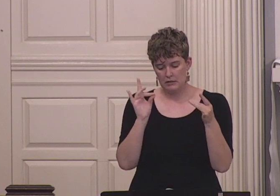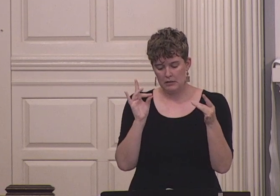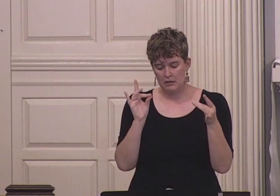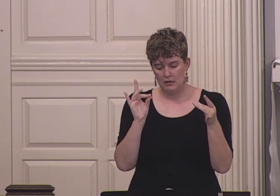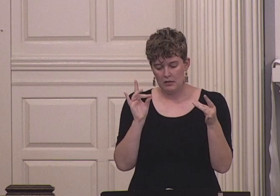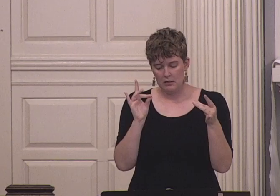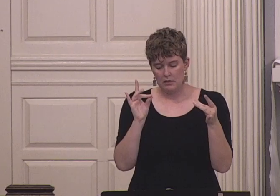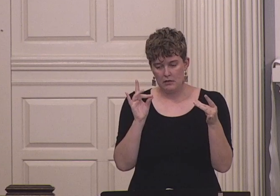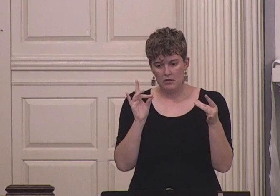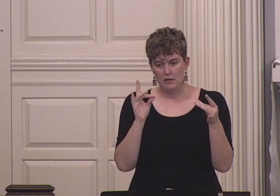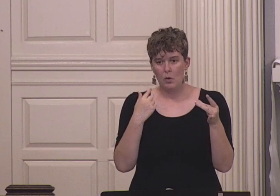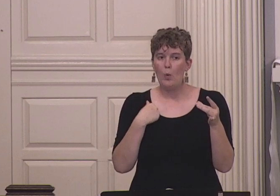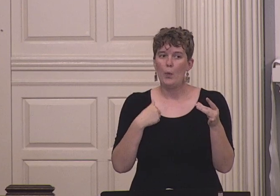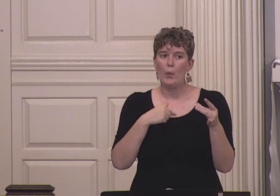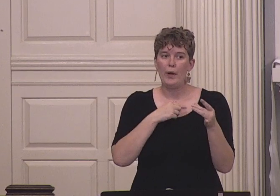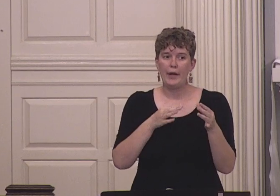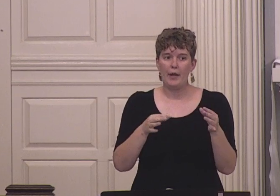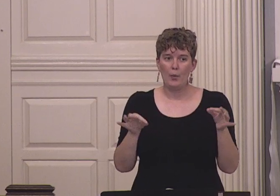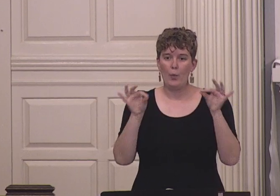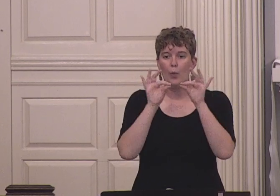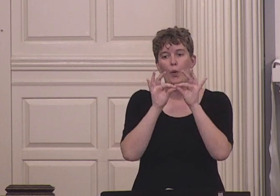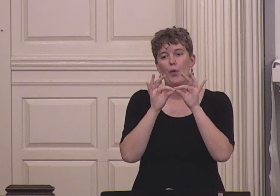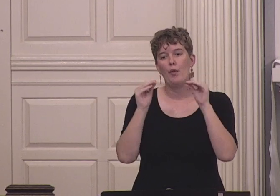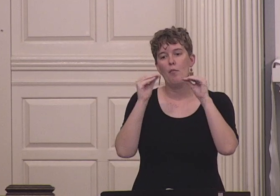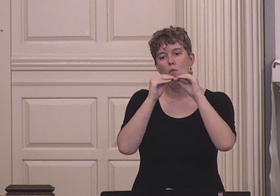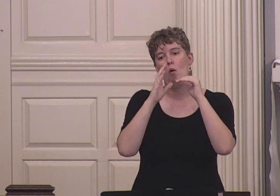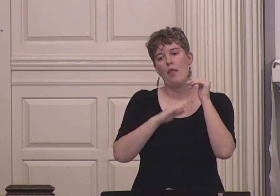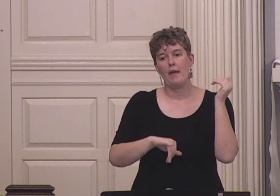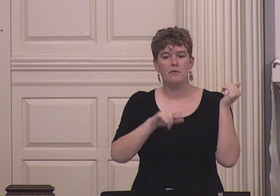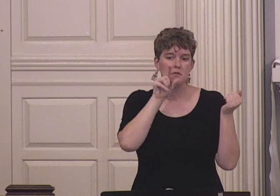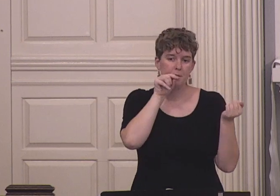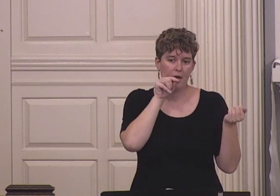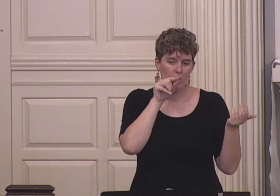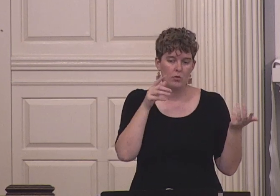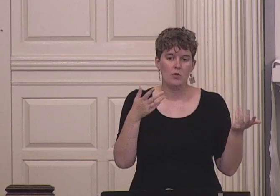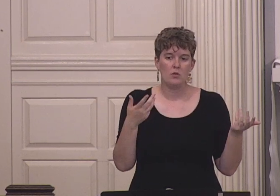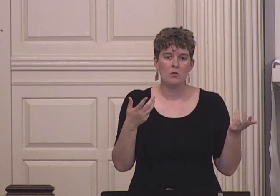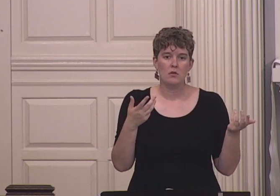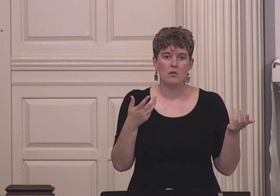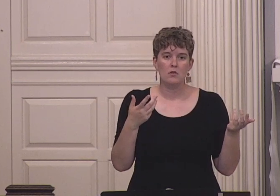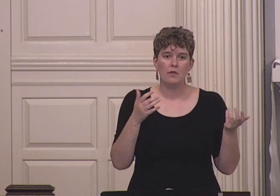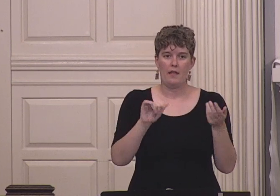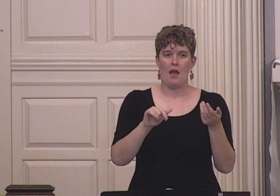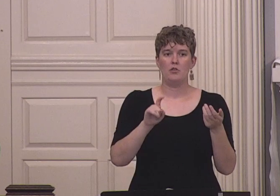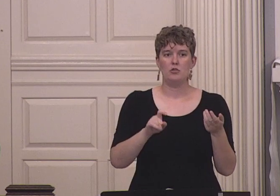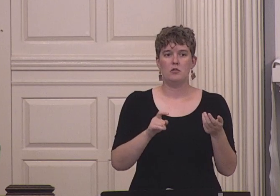we are worth more than the sparrows. And so that should encourage us.